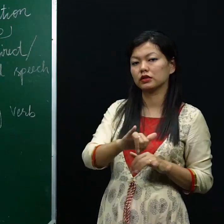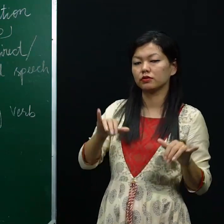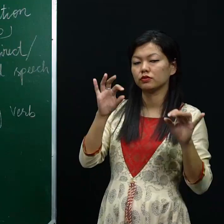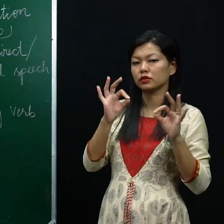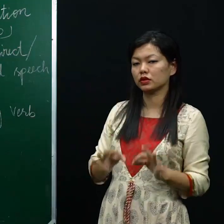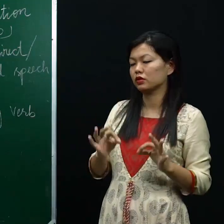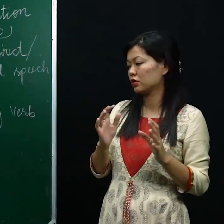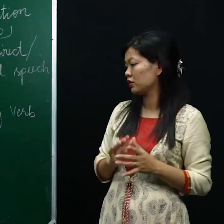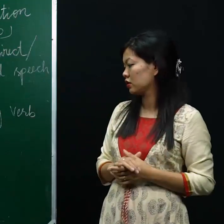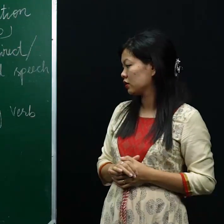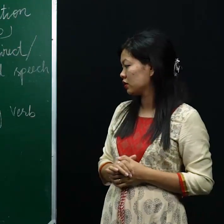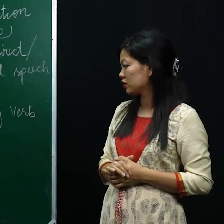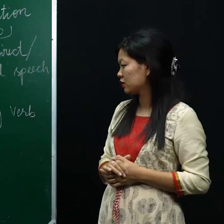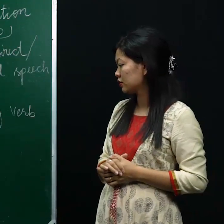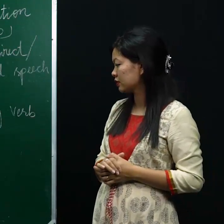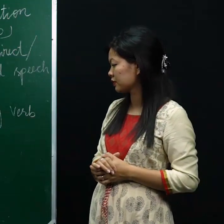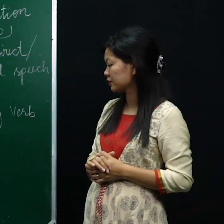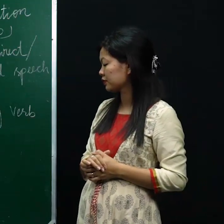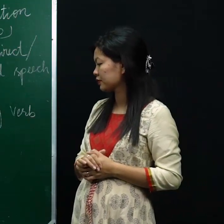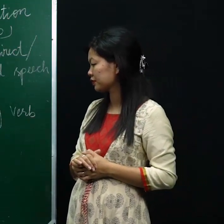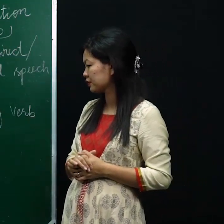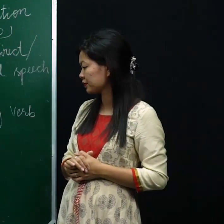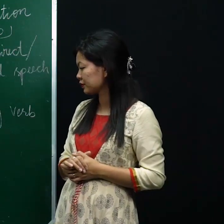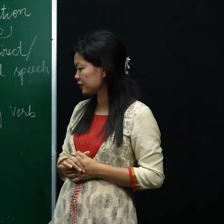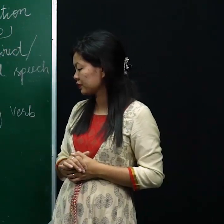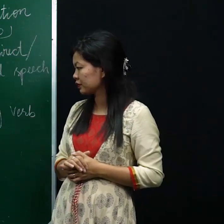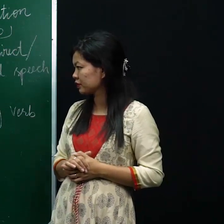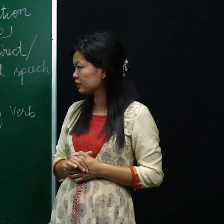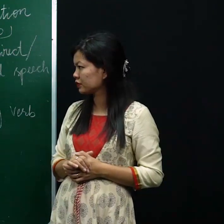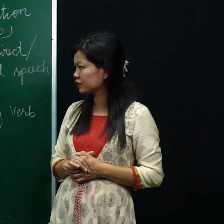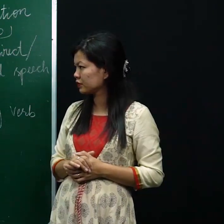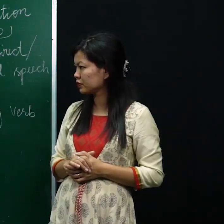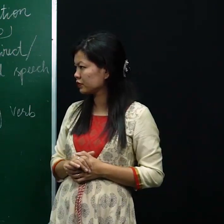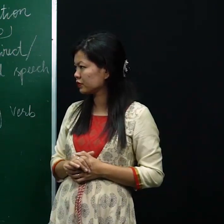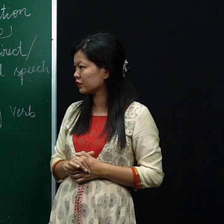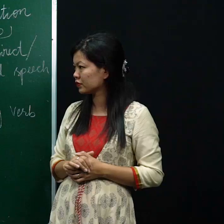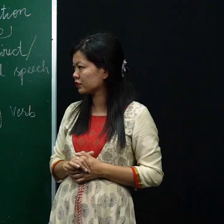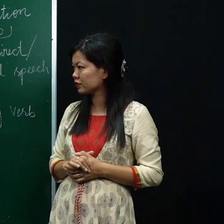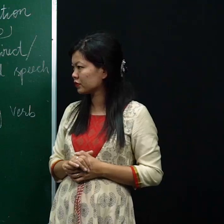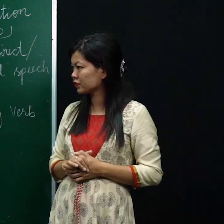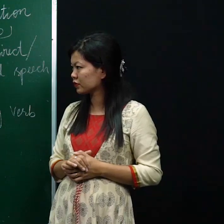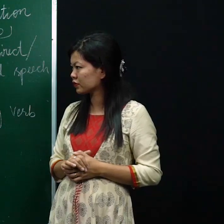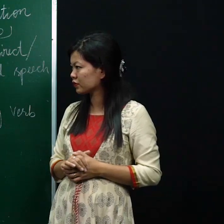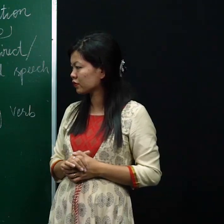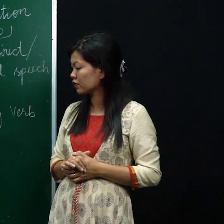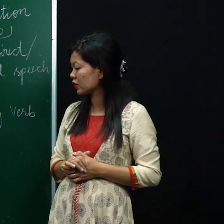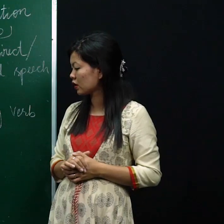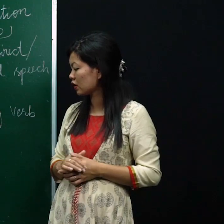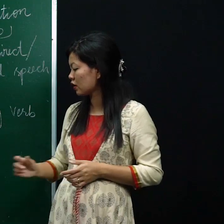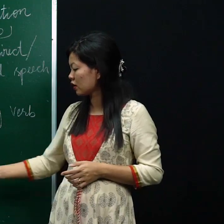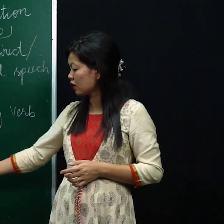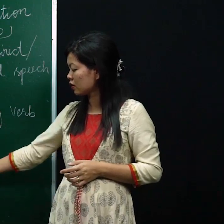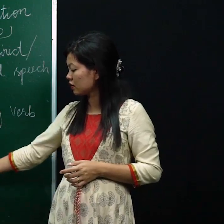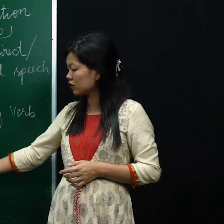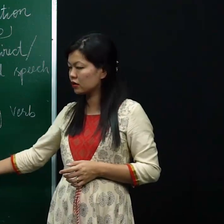applied here when the reporting verb is a present tense. And this is used mostly for